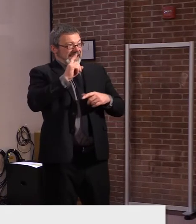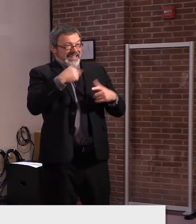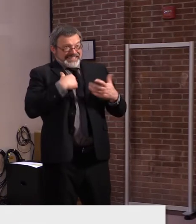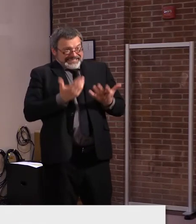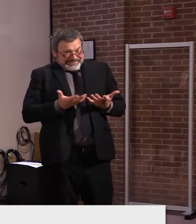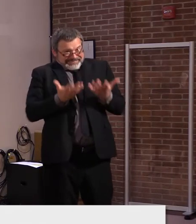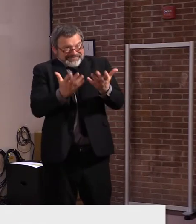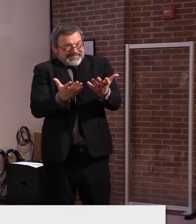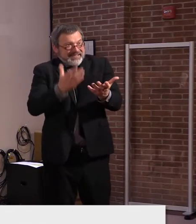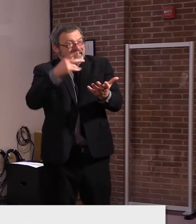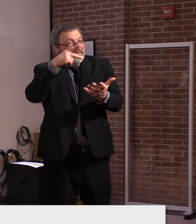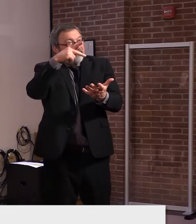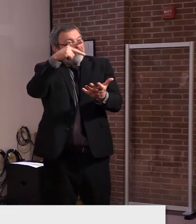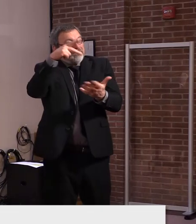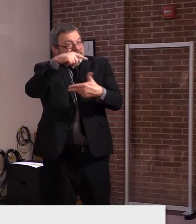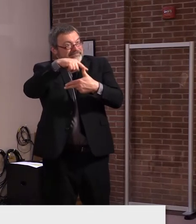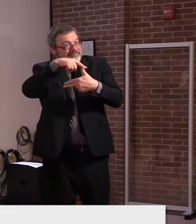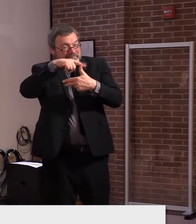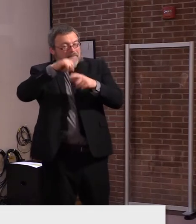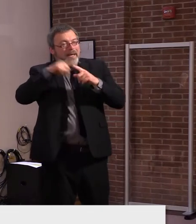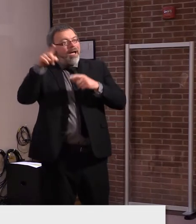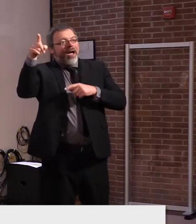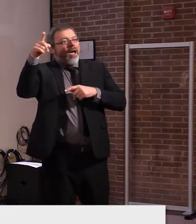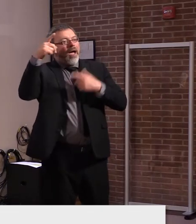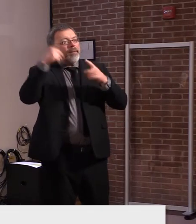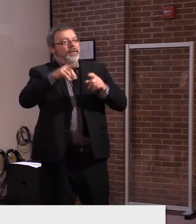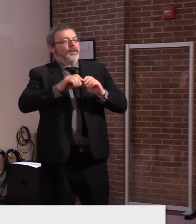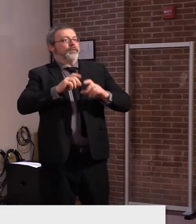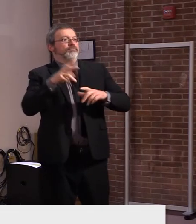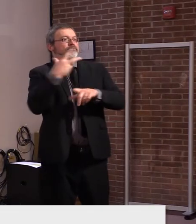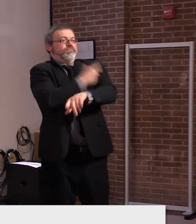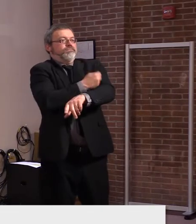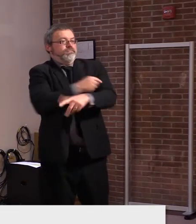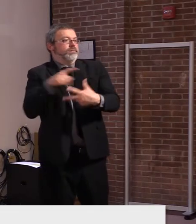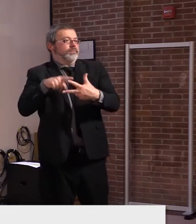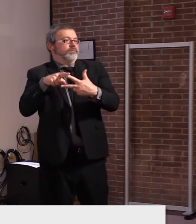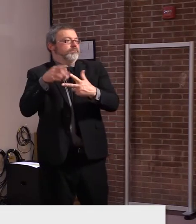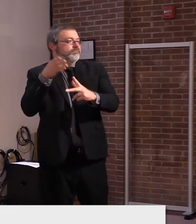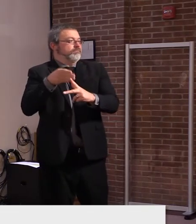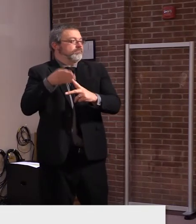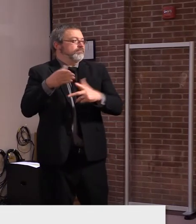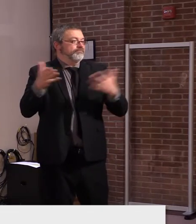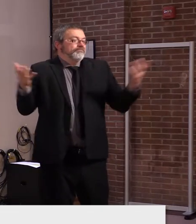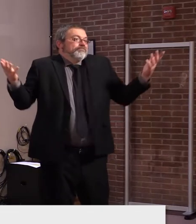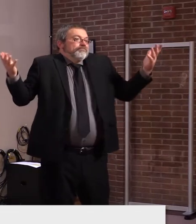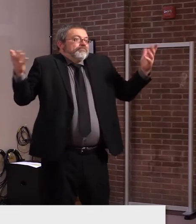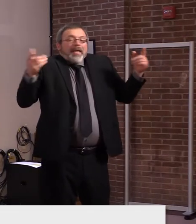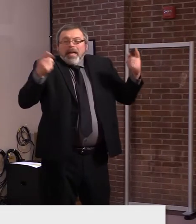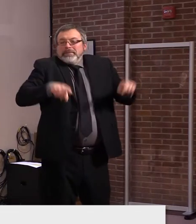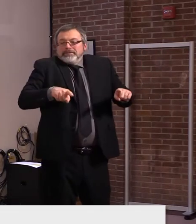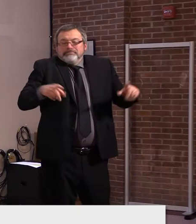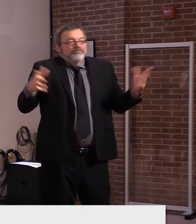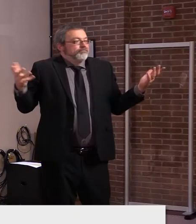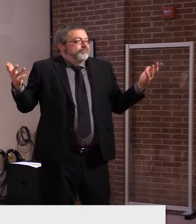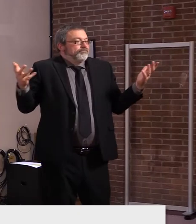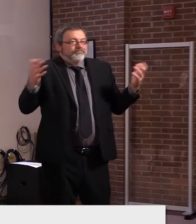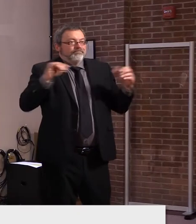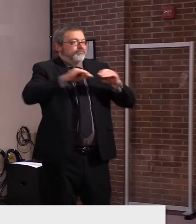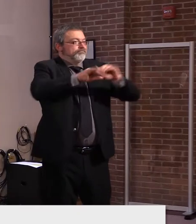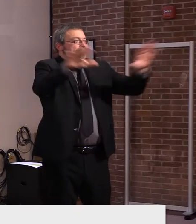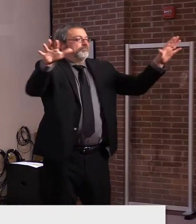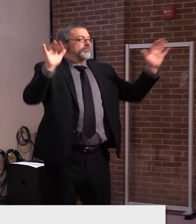well. So we're trying to geographically bring it around the state. And if you look, you can see how